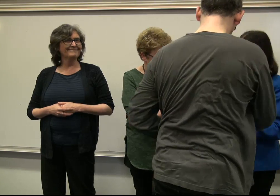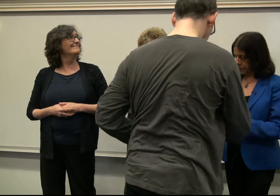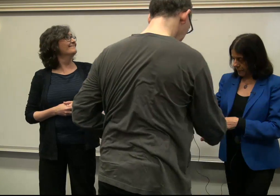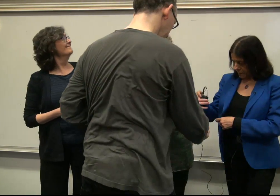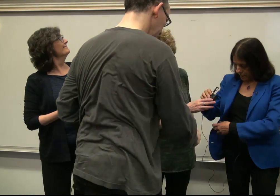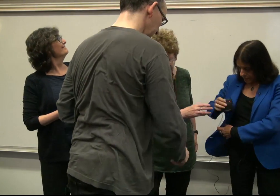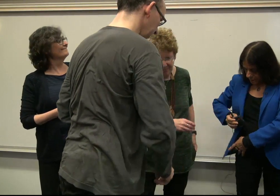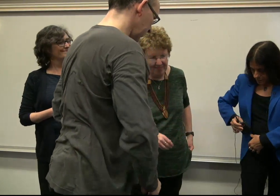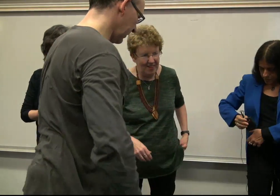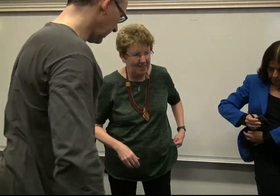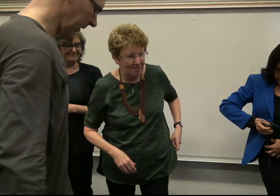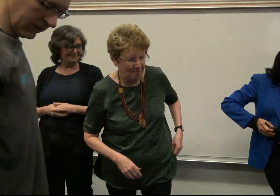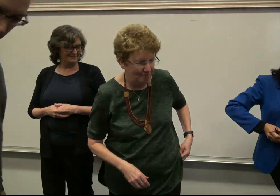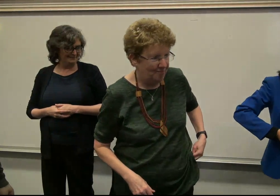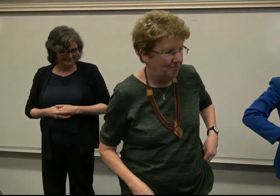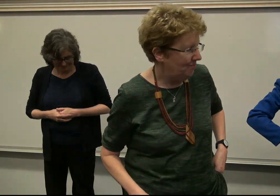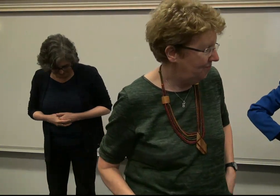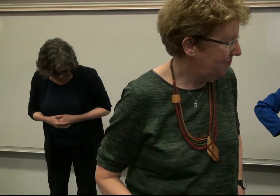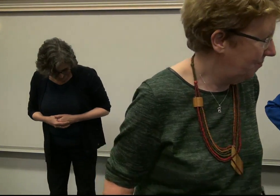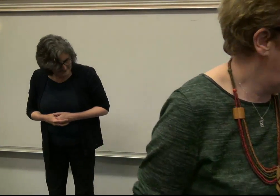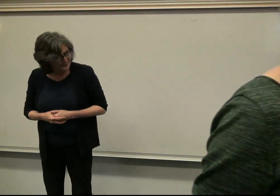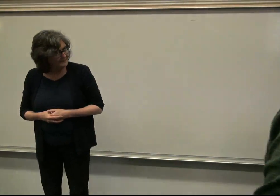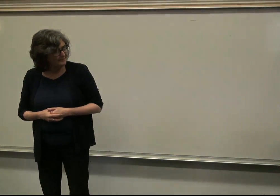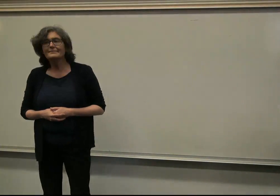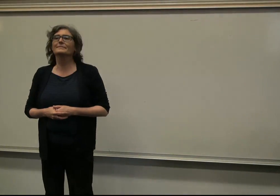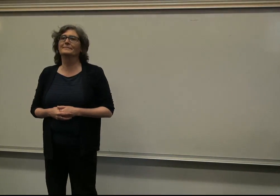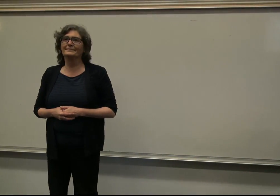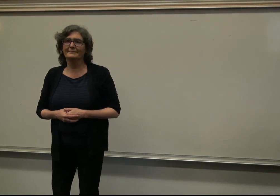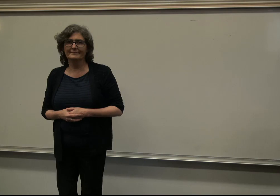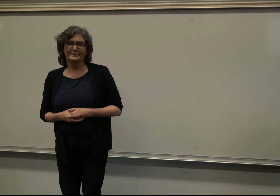Okay. And this was.